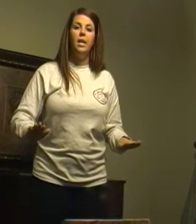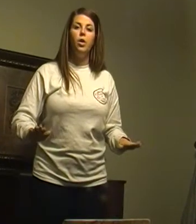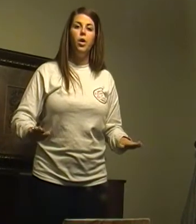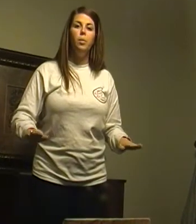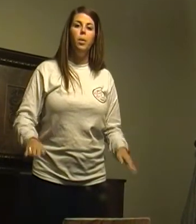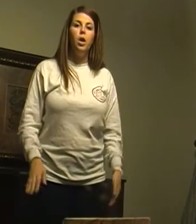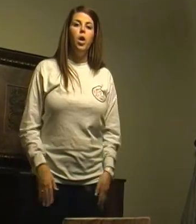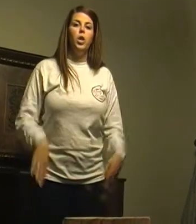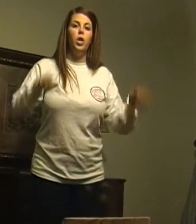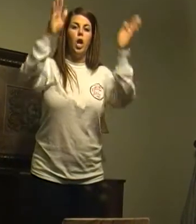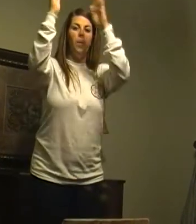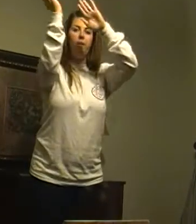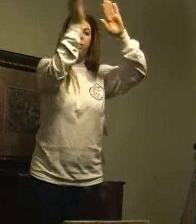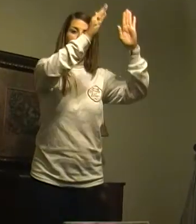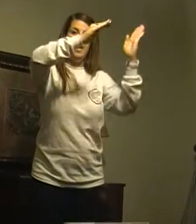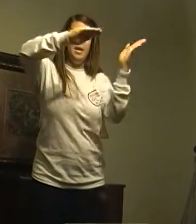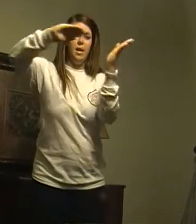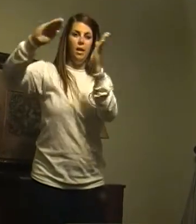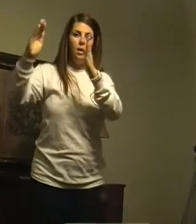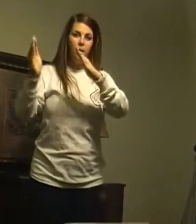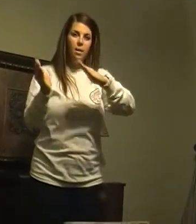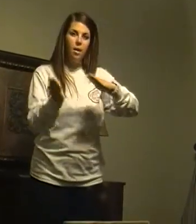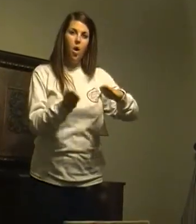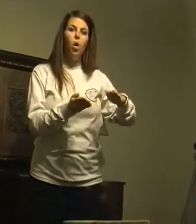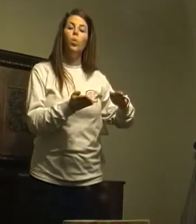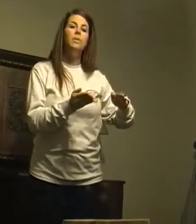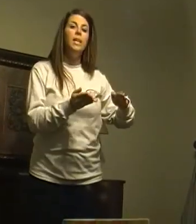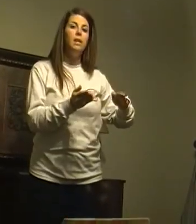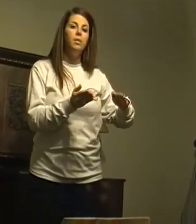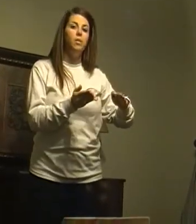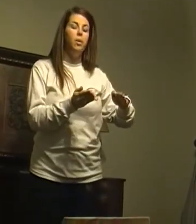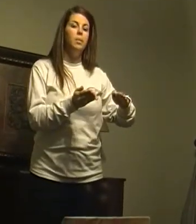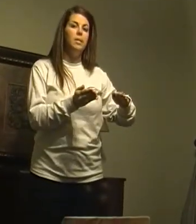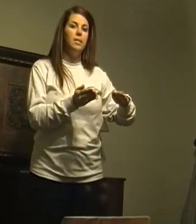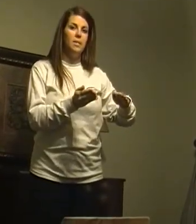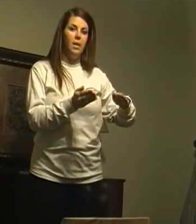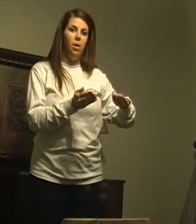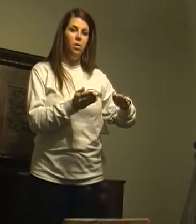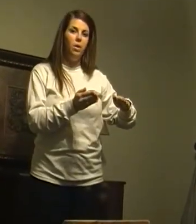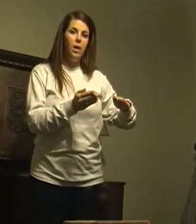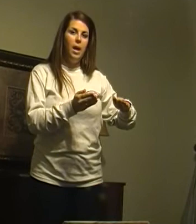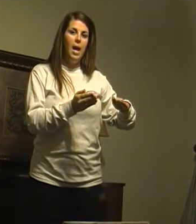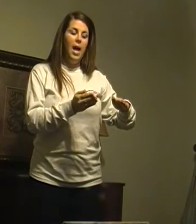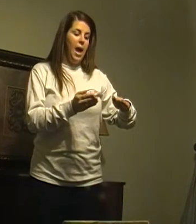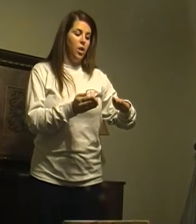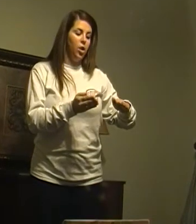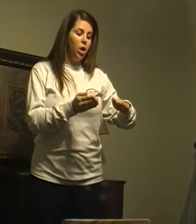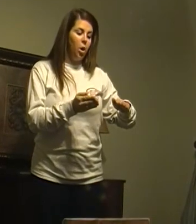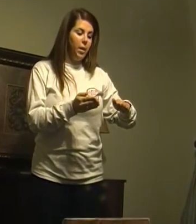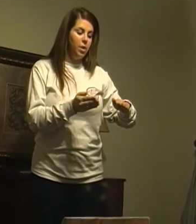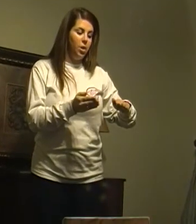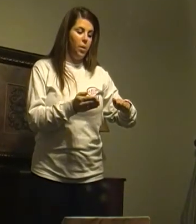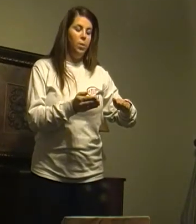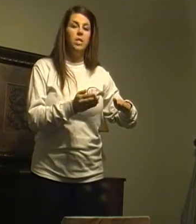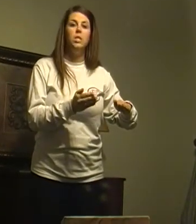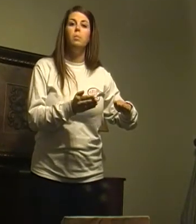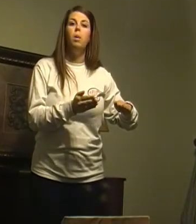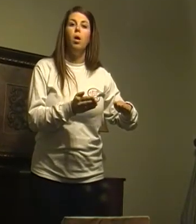Second group, you're going from here, hold it through it was still, and you're going to it was